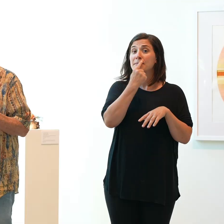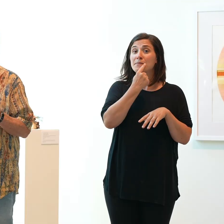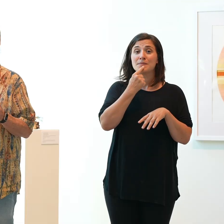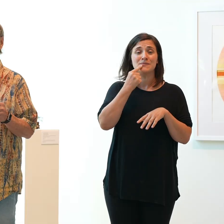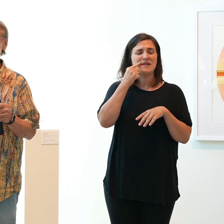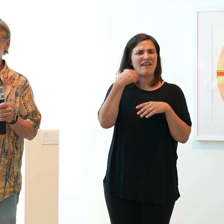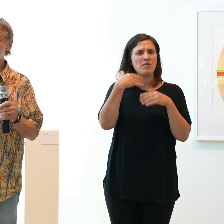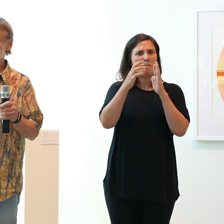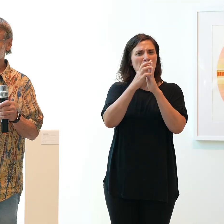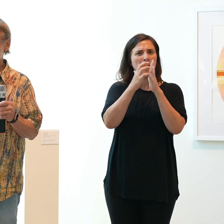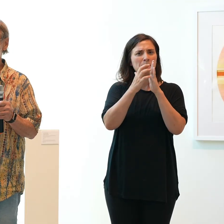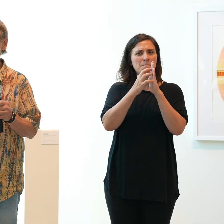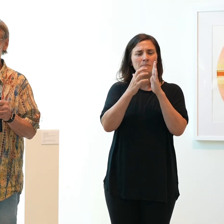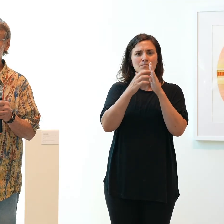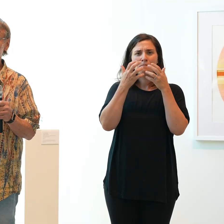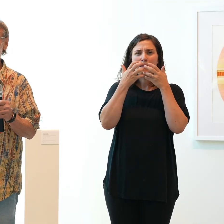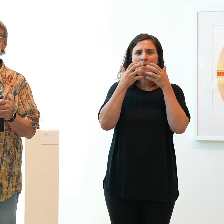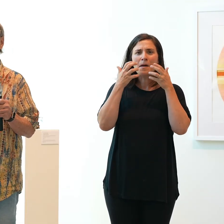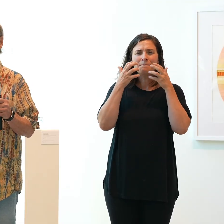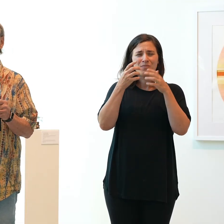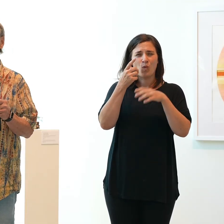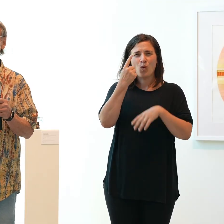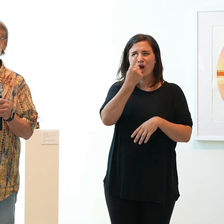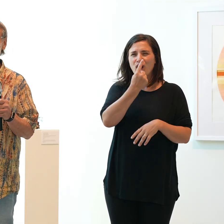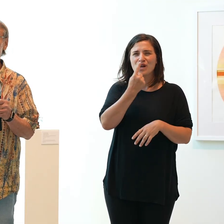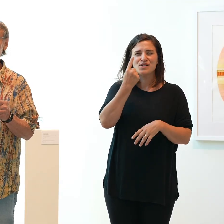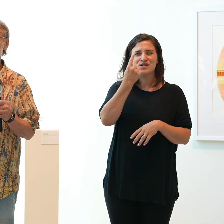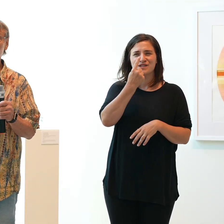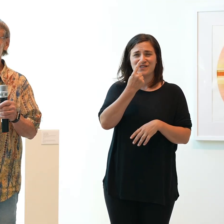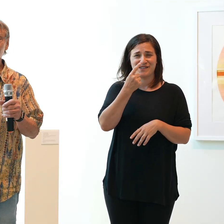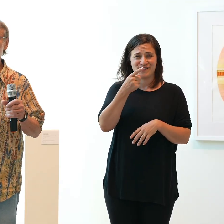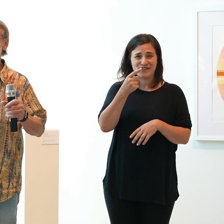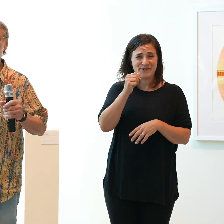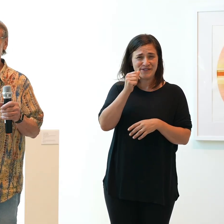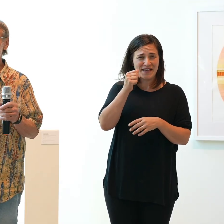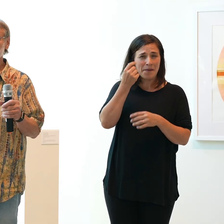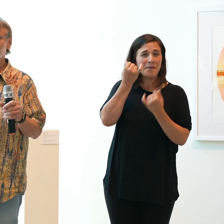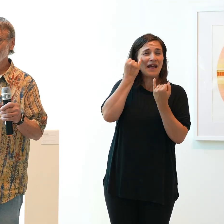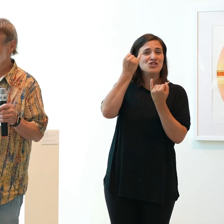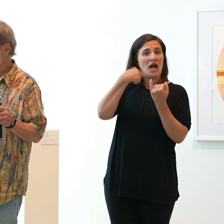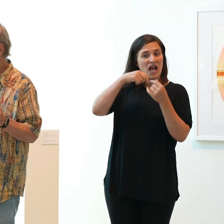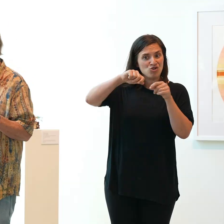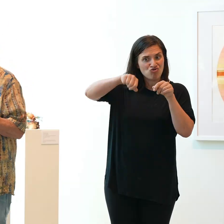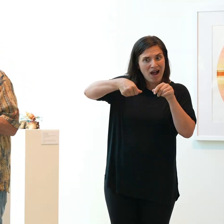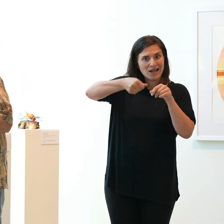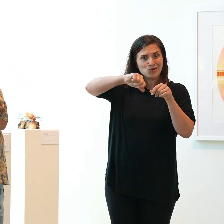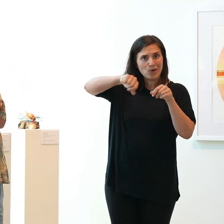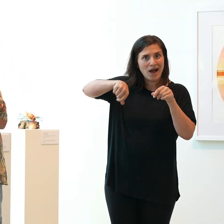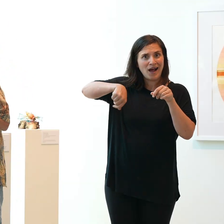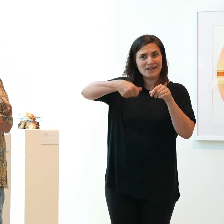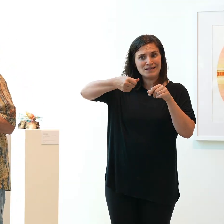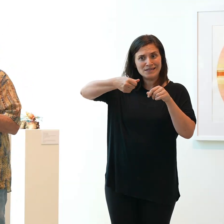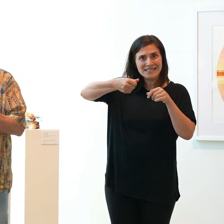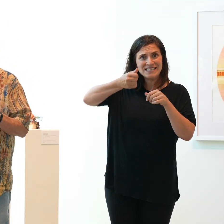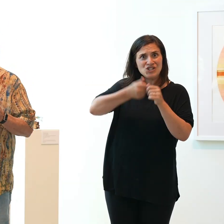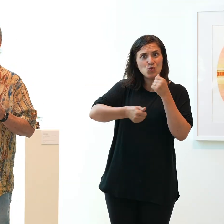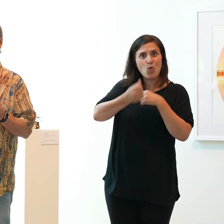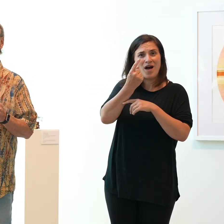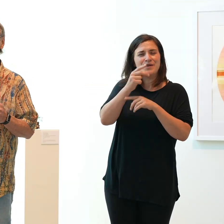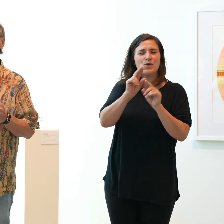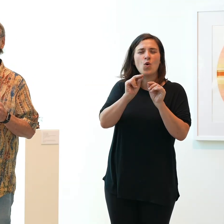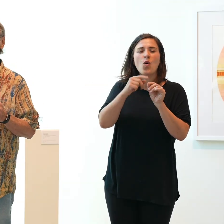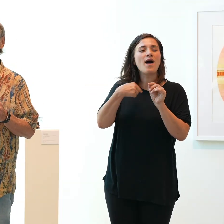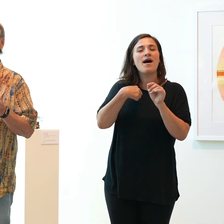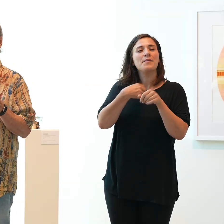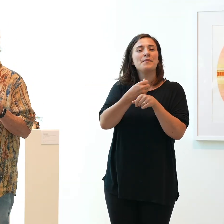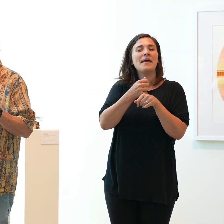when you think about it, is somebody going to grind all the way around all those? No, you know, so look it up.